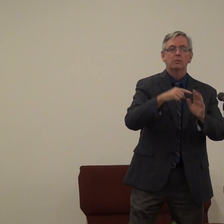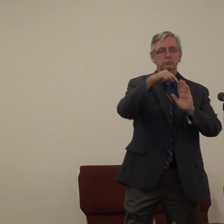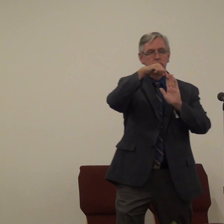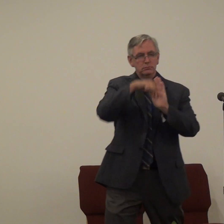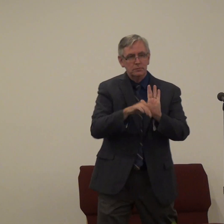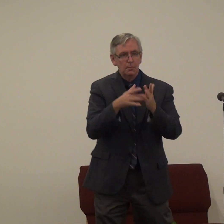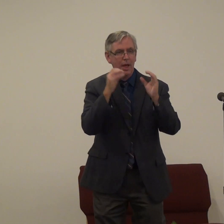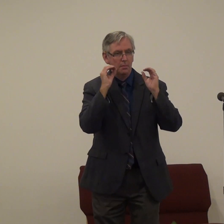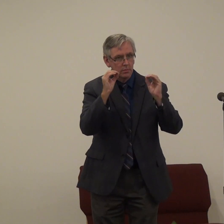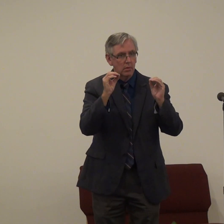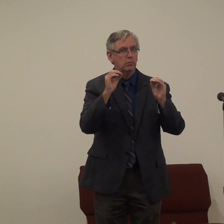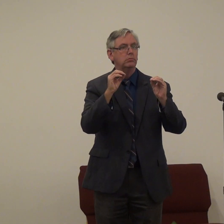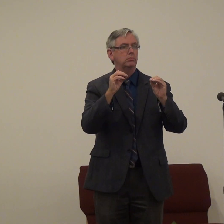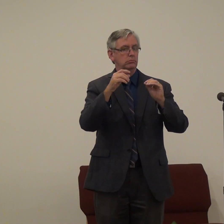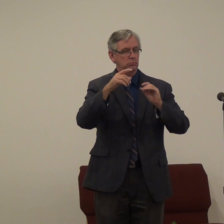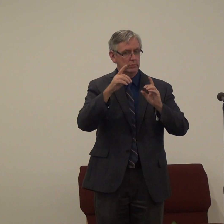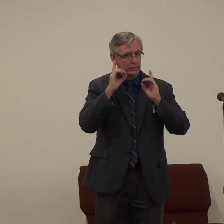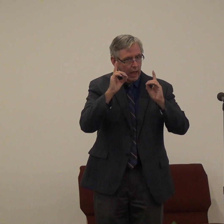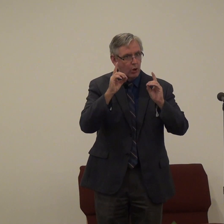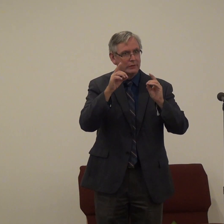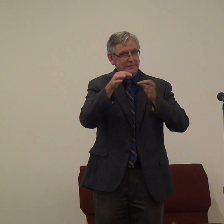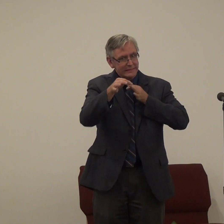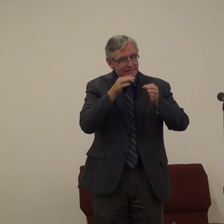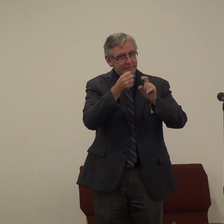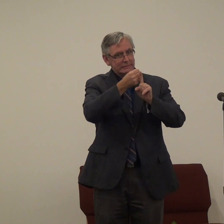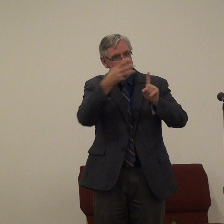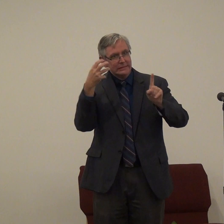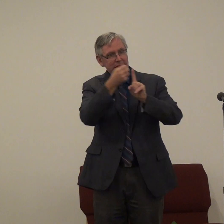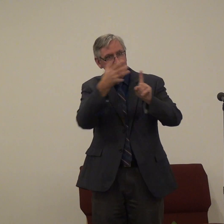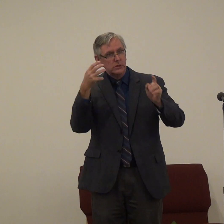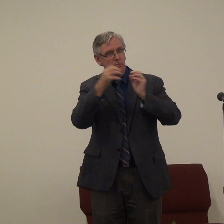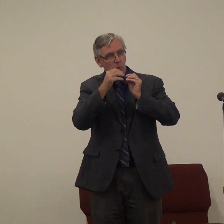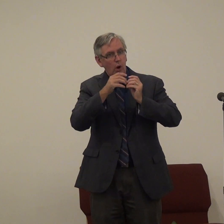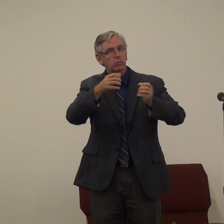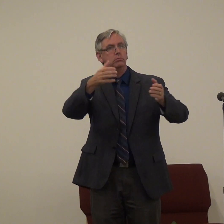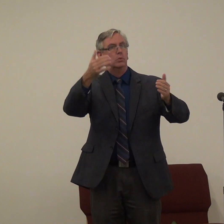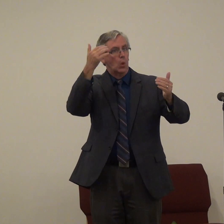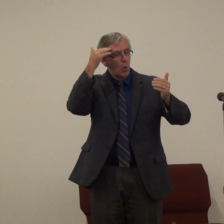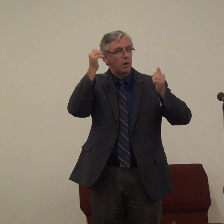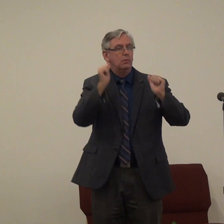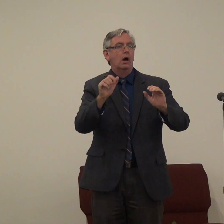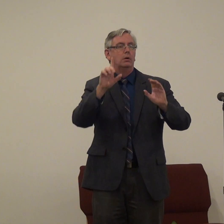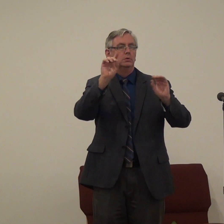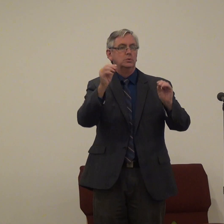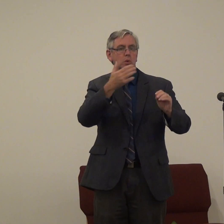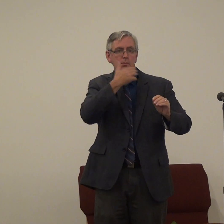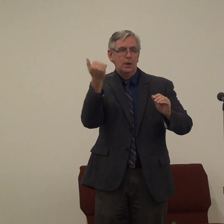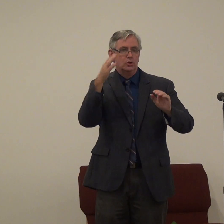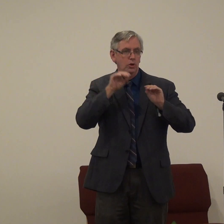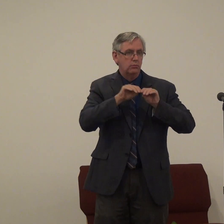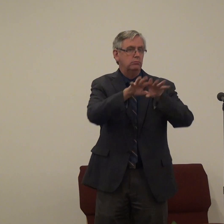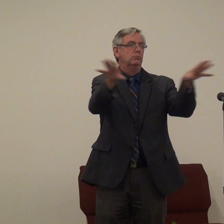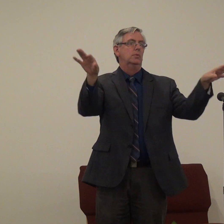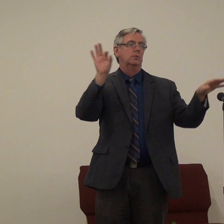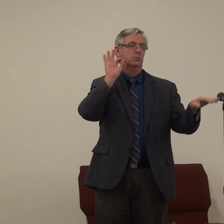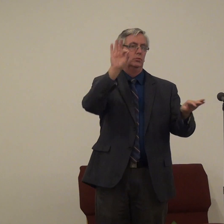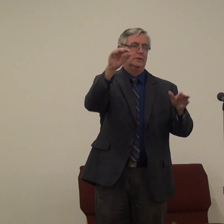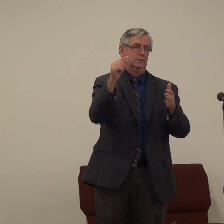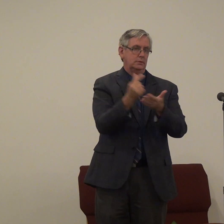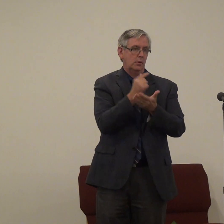need to improve in their sign language. They need deeper Bible teaching and more doctrine so that they can do a better job